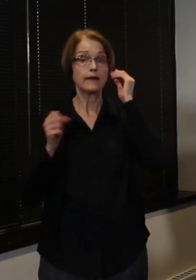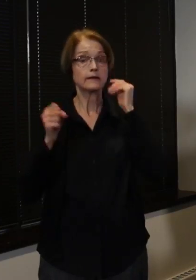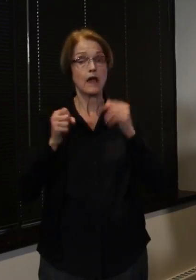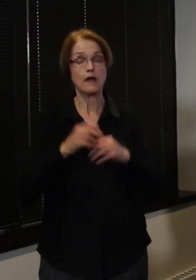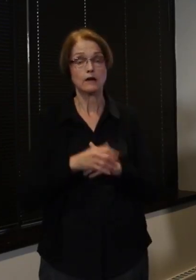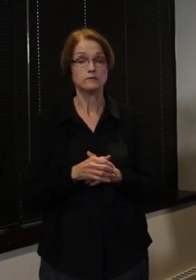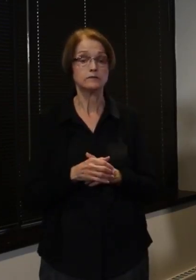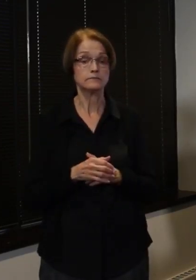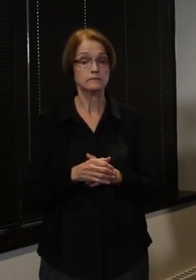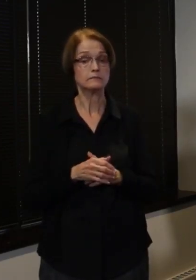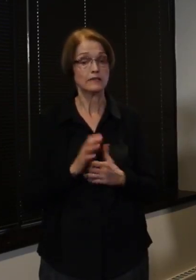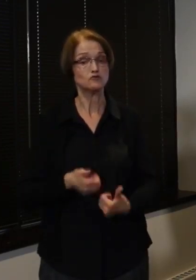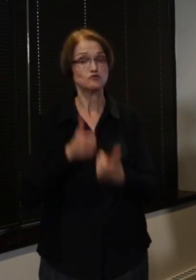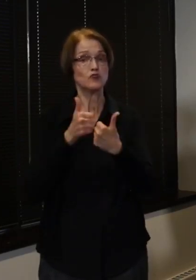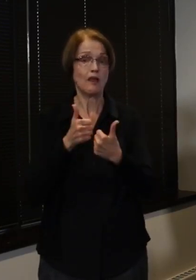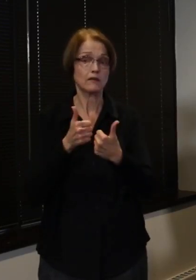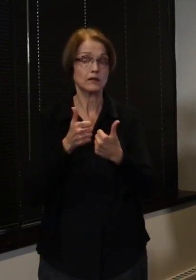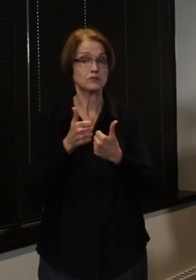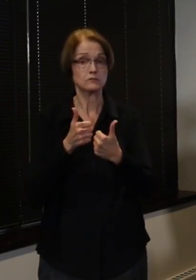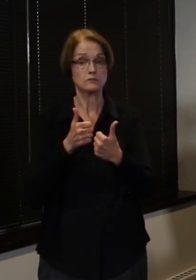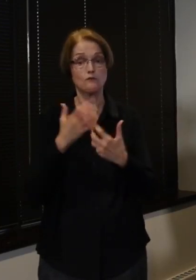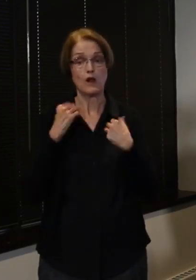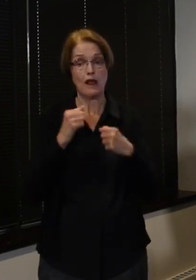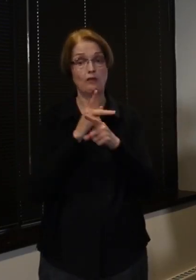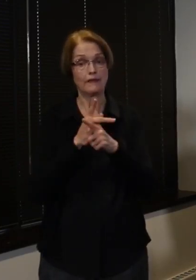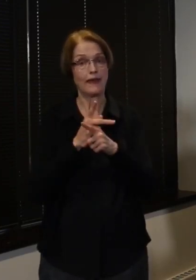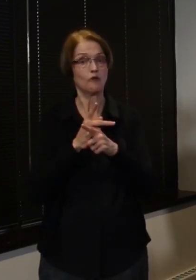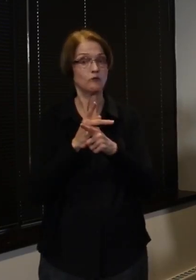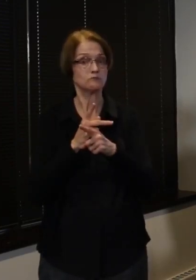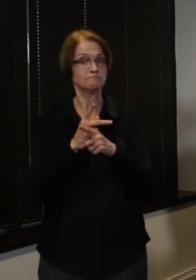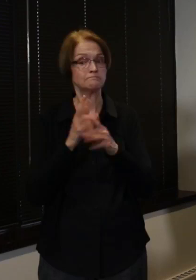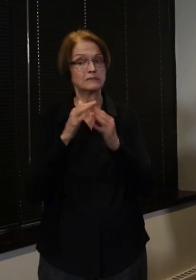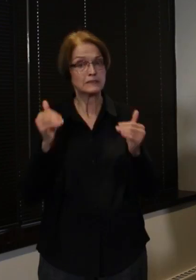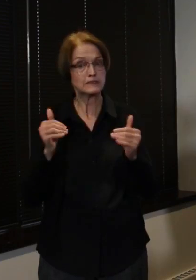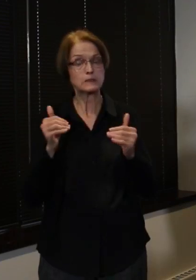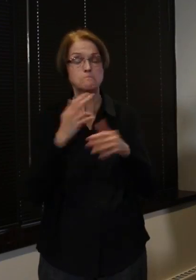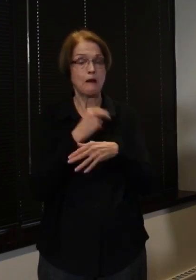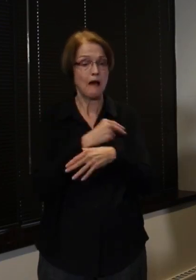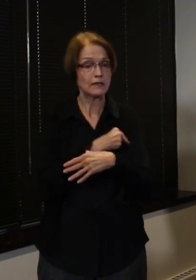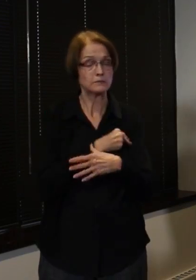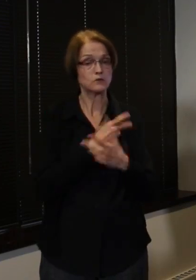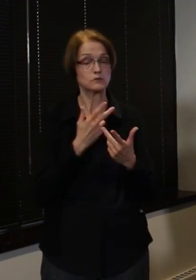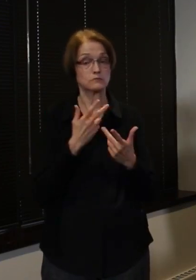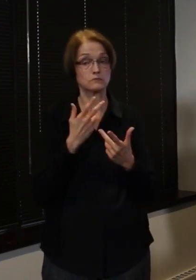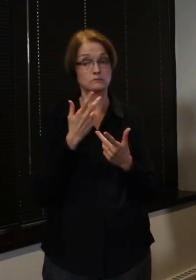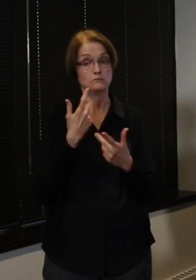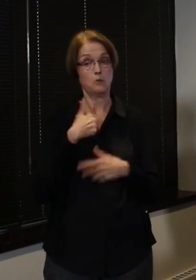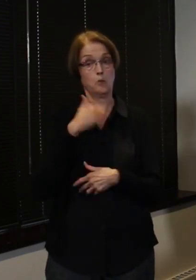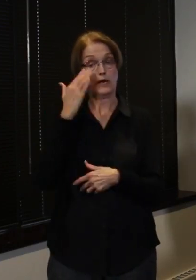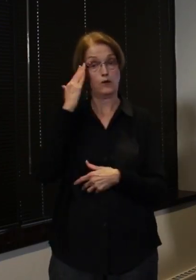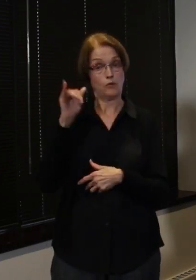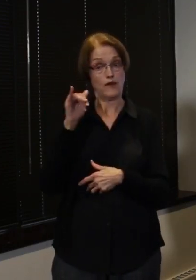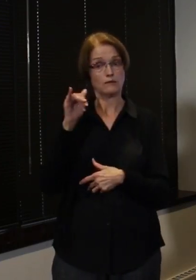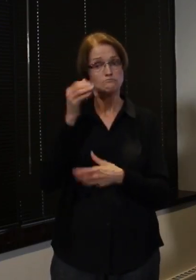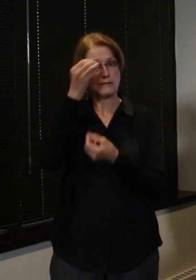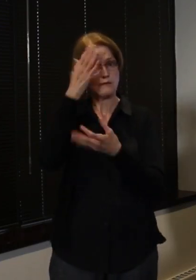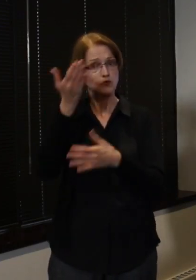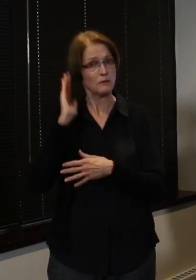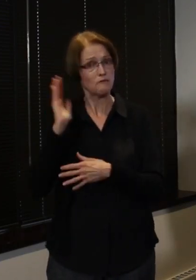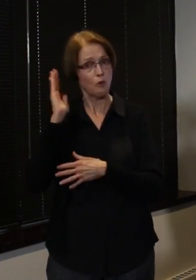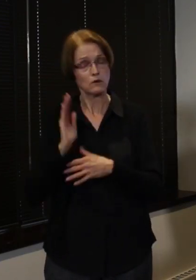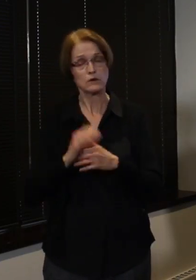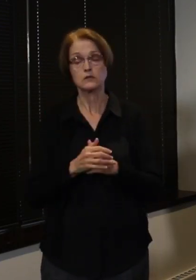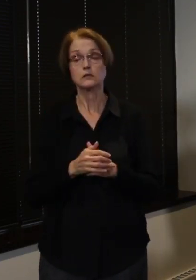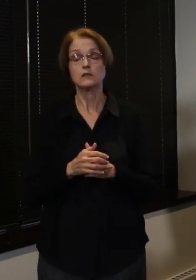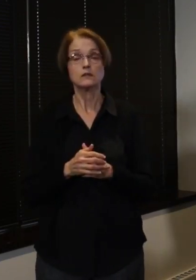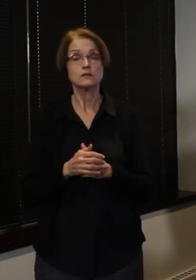It makes it certainly challenging for our healthcare system, and when we know, and I've said this before,